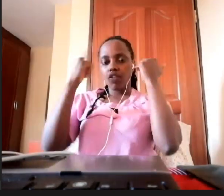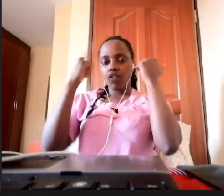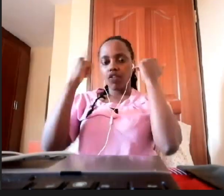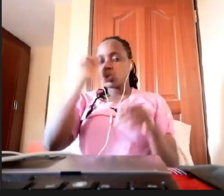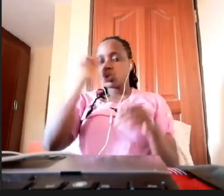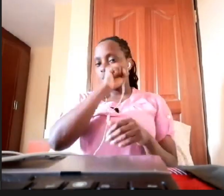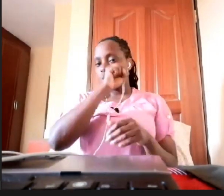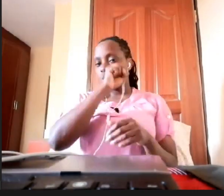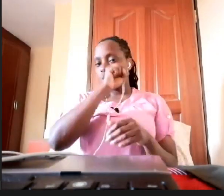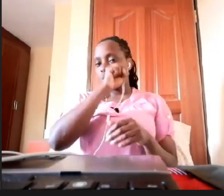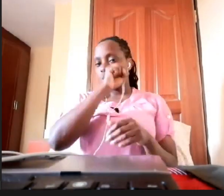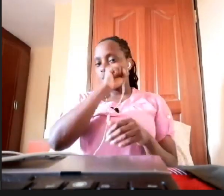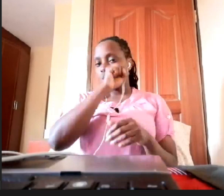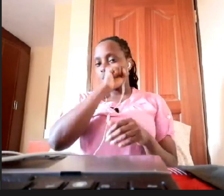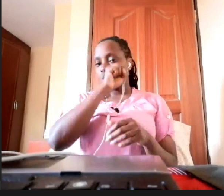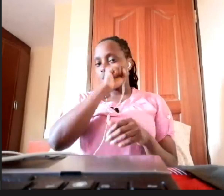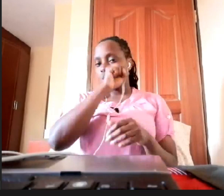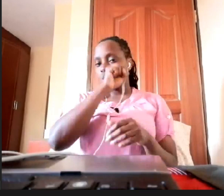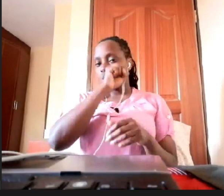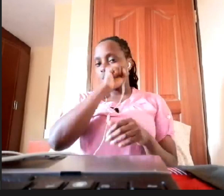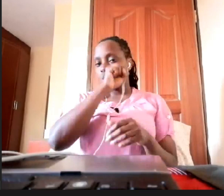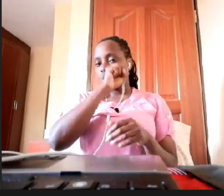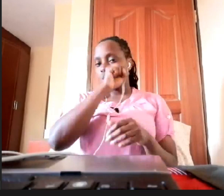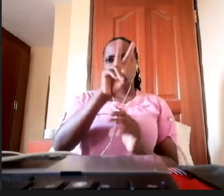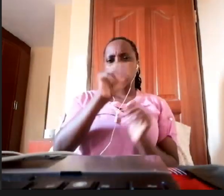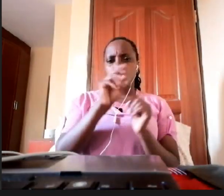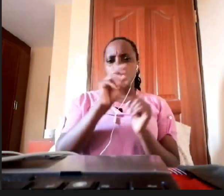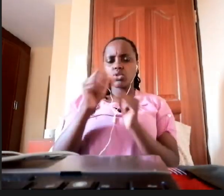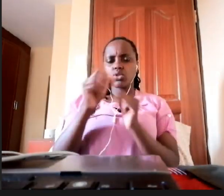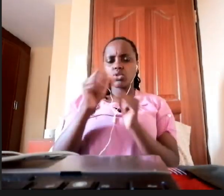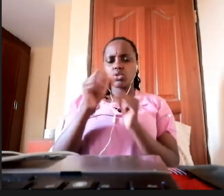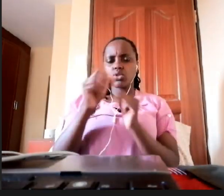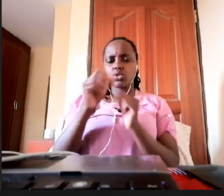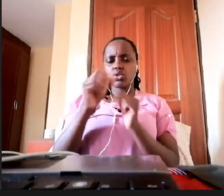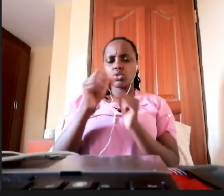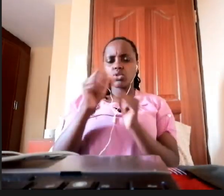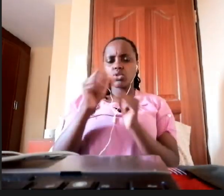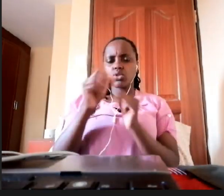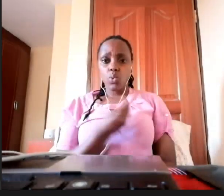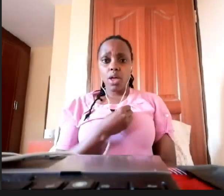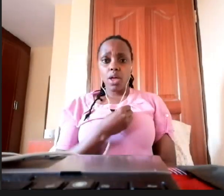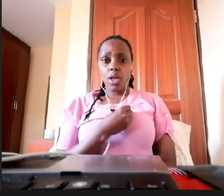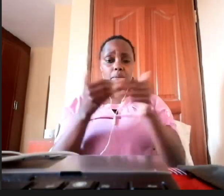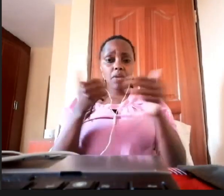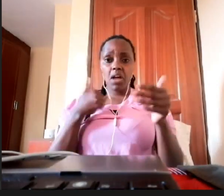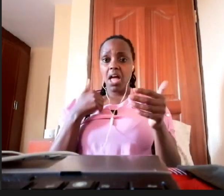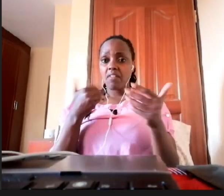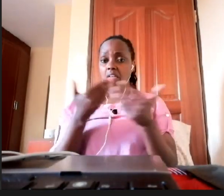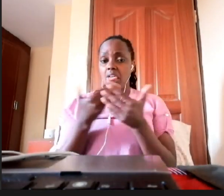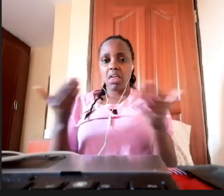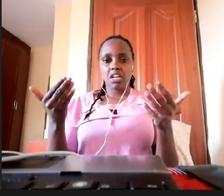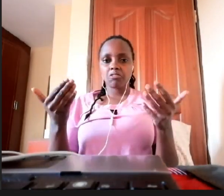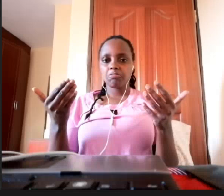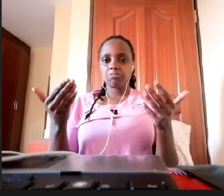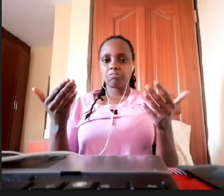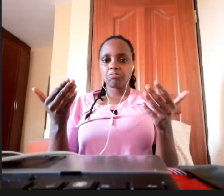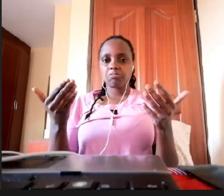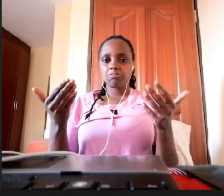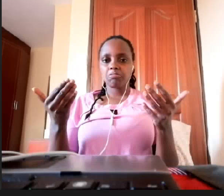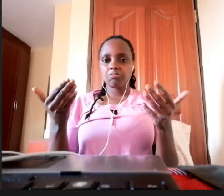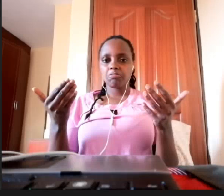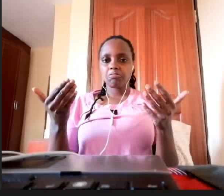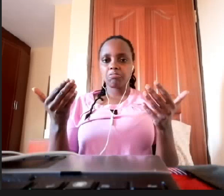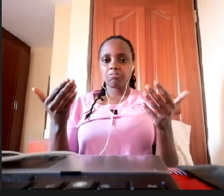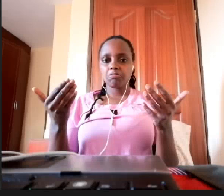education sector, since 2009, our children have not had even the right to have